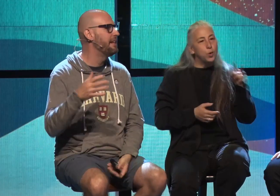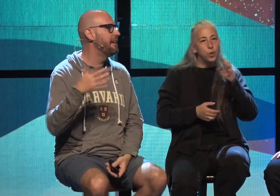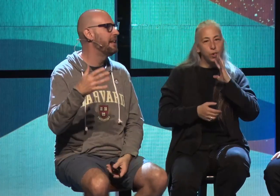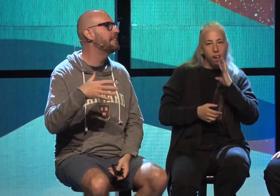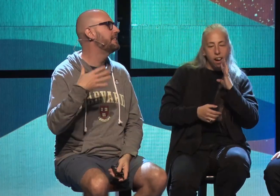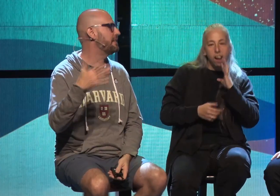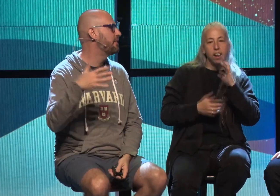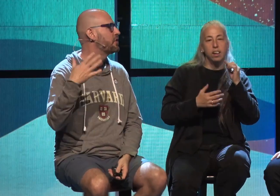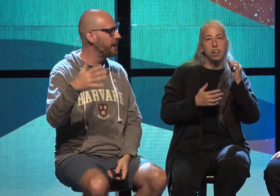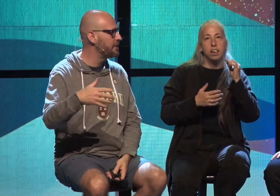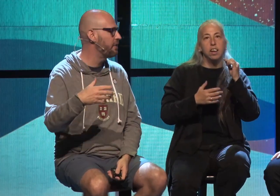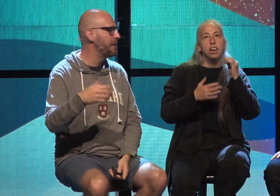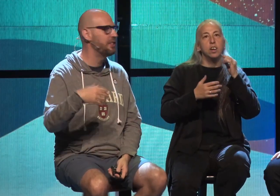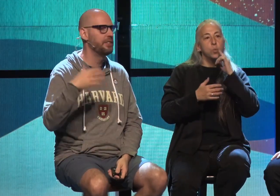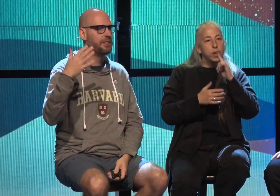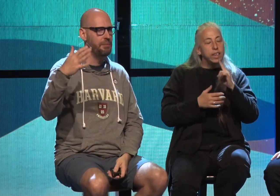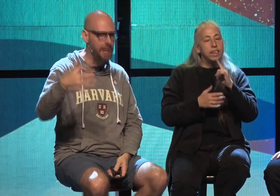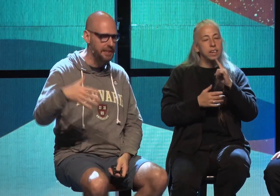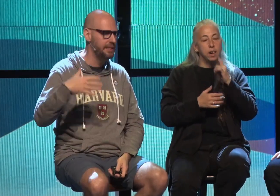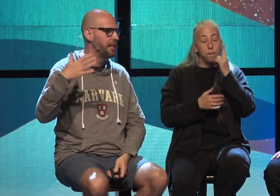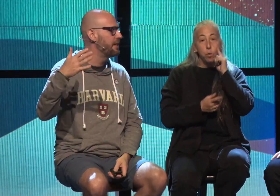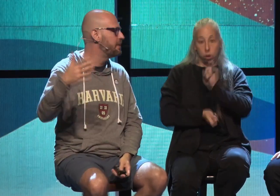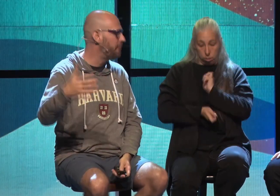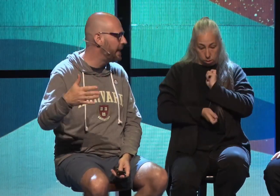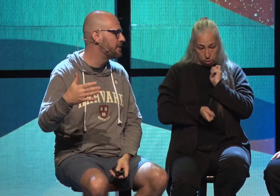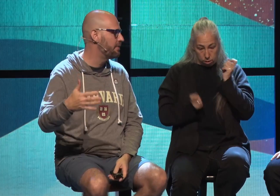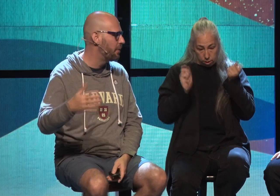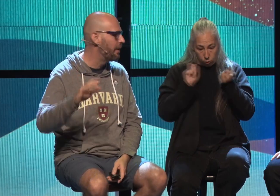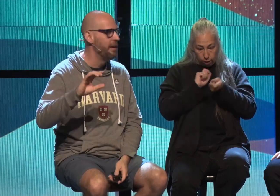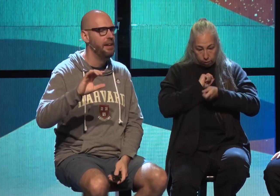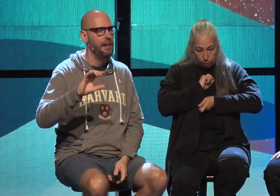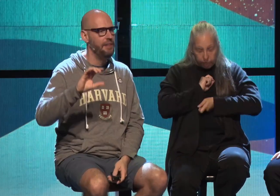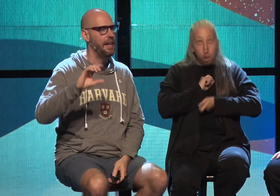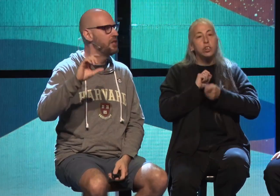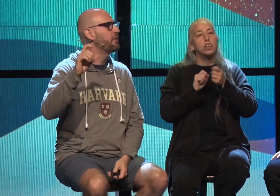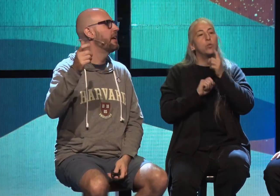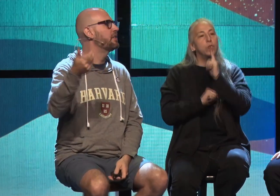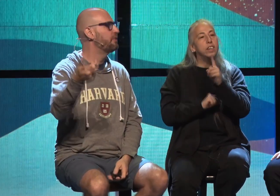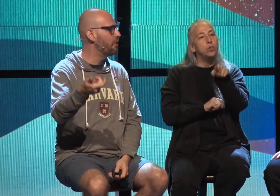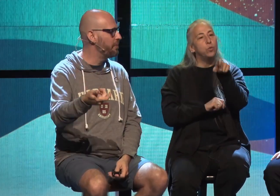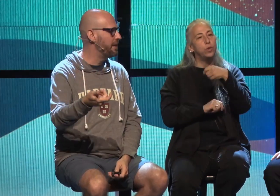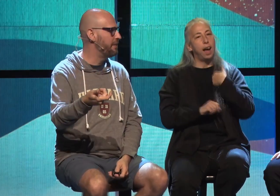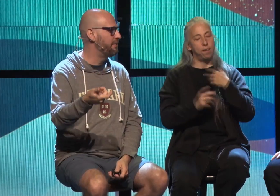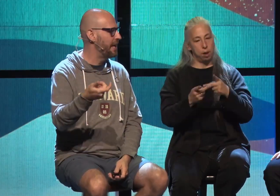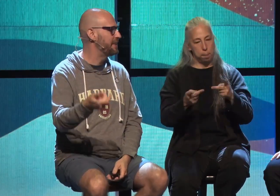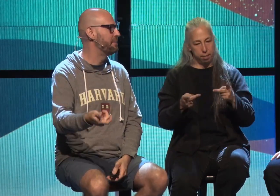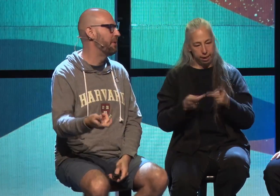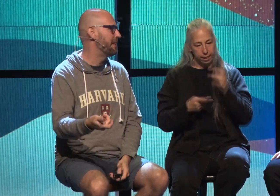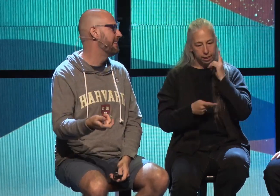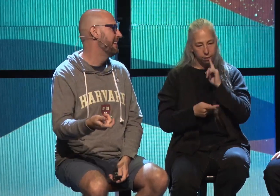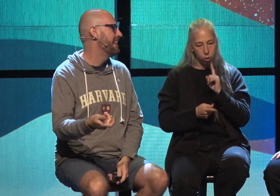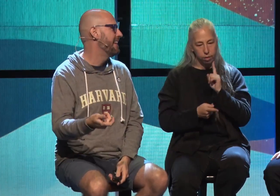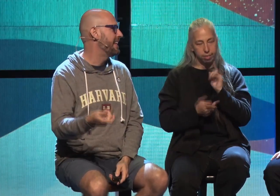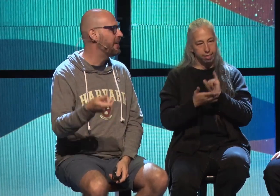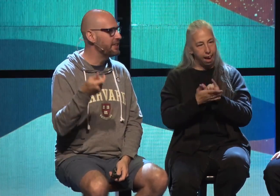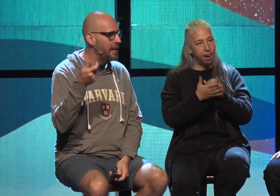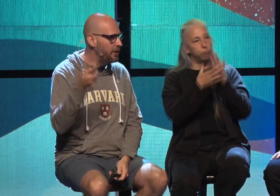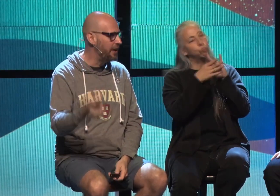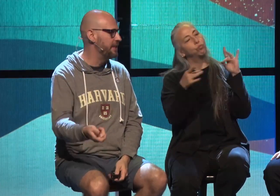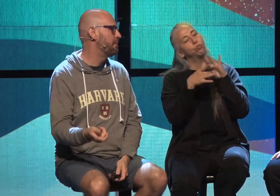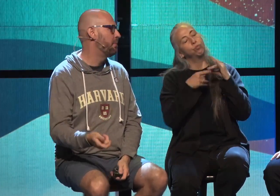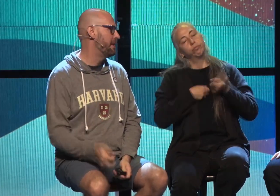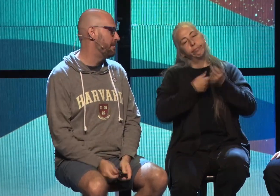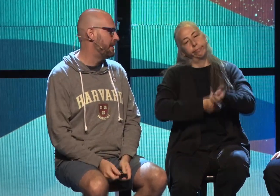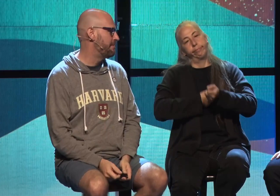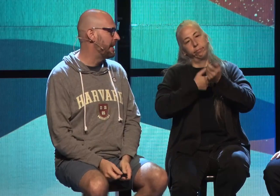some for transformation, there's some necessary space for that transformative testimony. Here's how